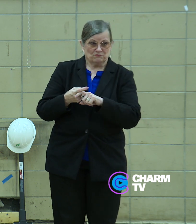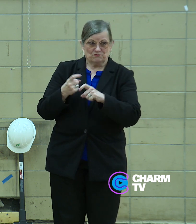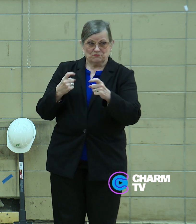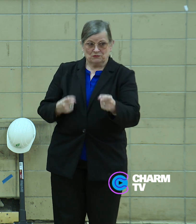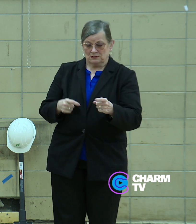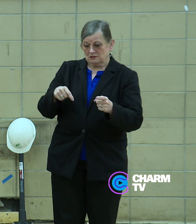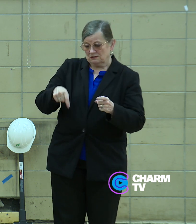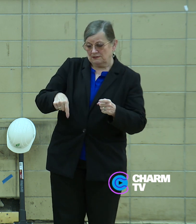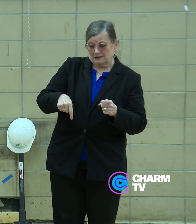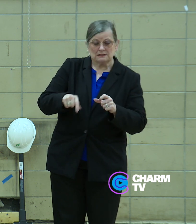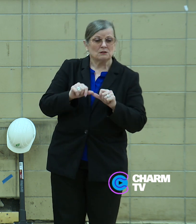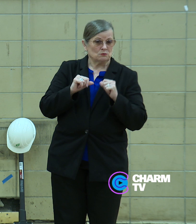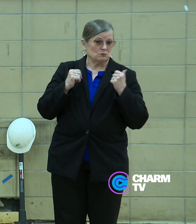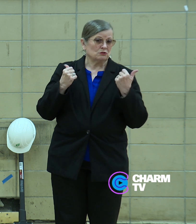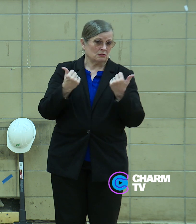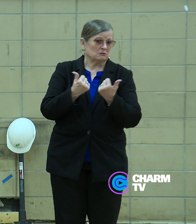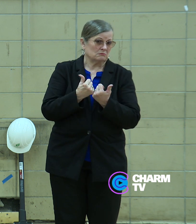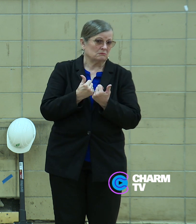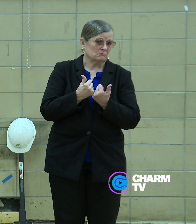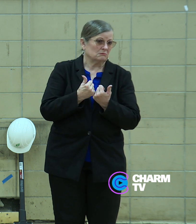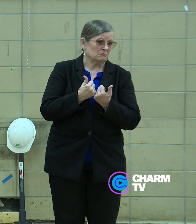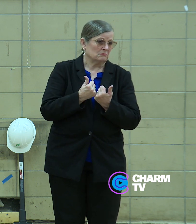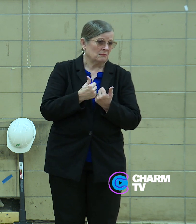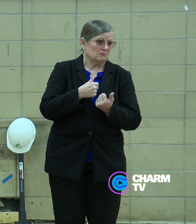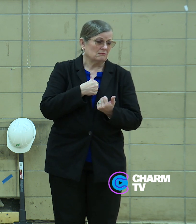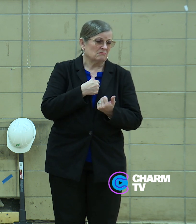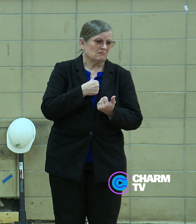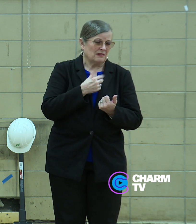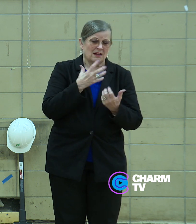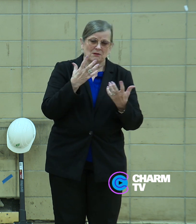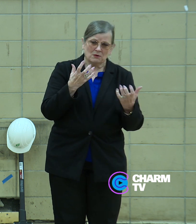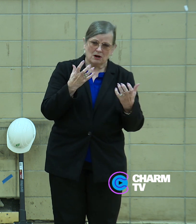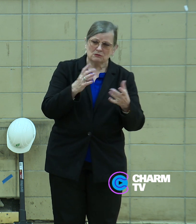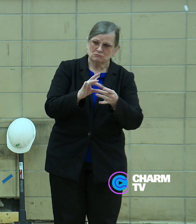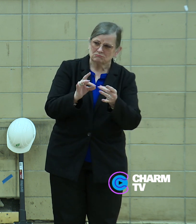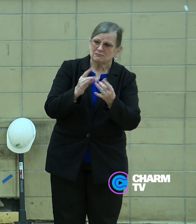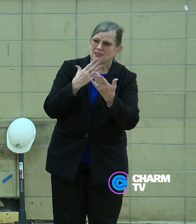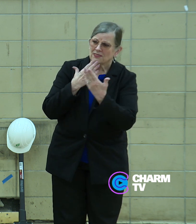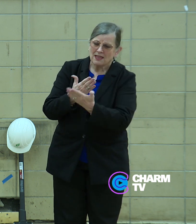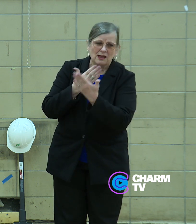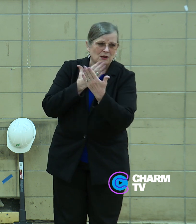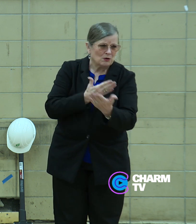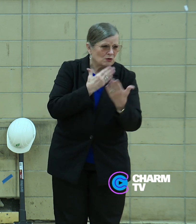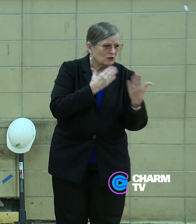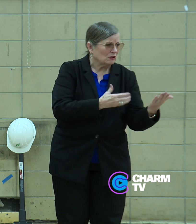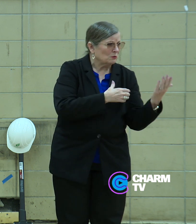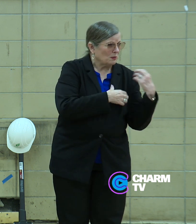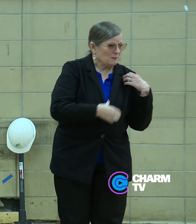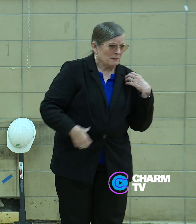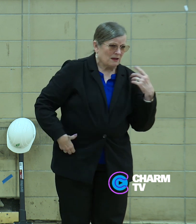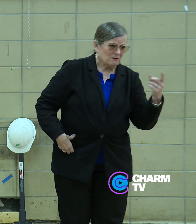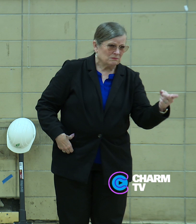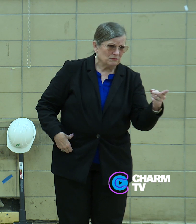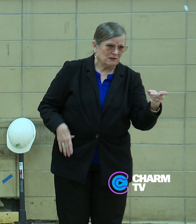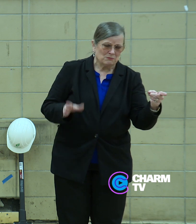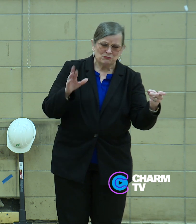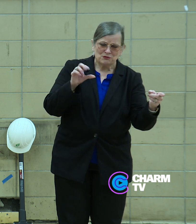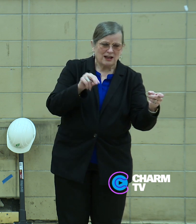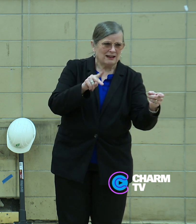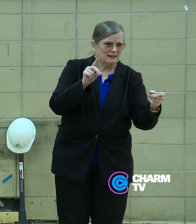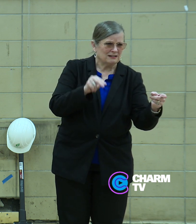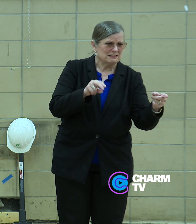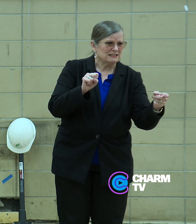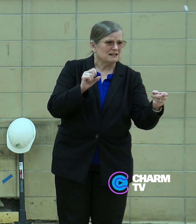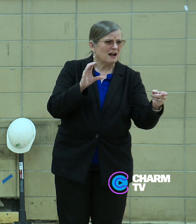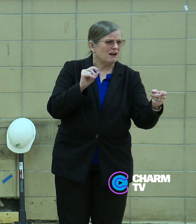association, I would like to say thank you to our mayor, Brandon M. Scott, for his